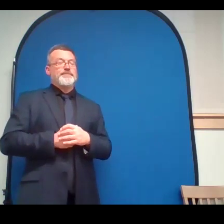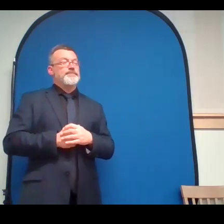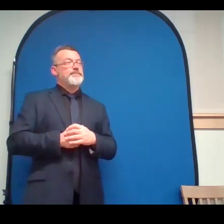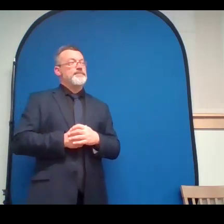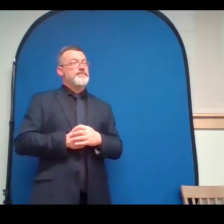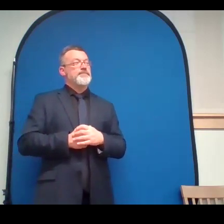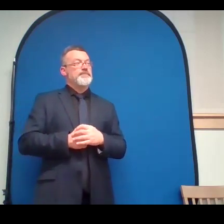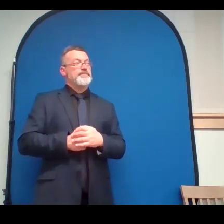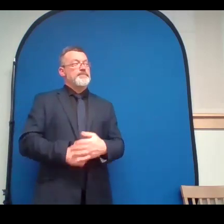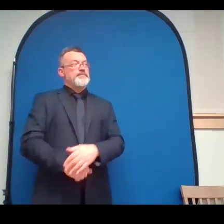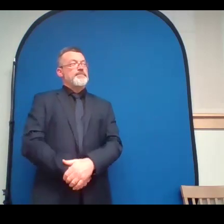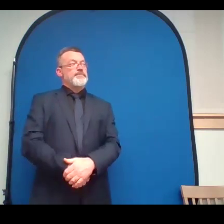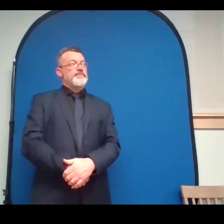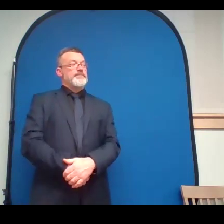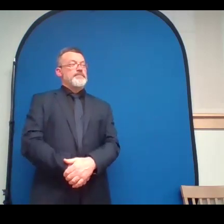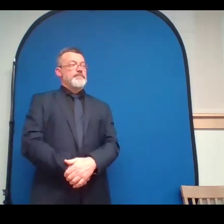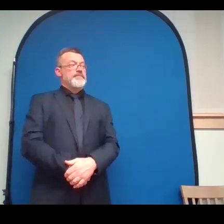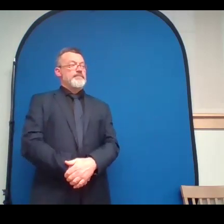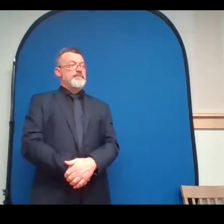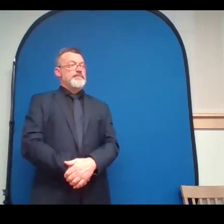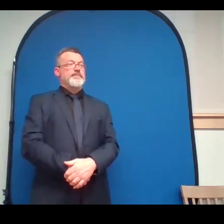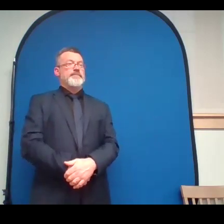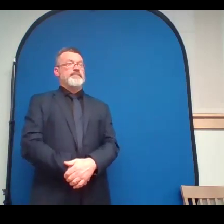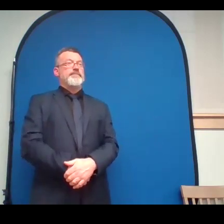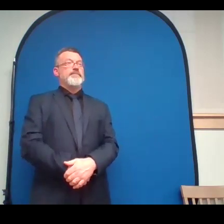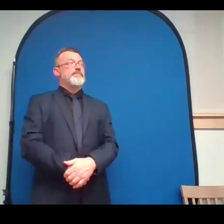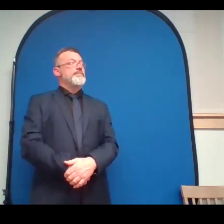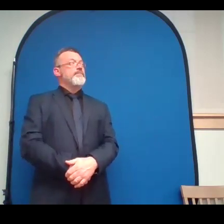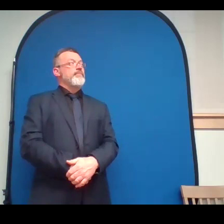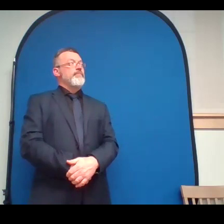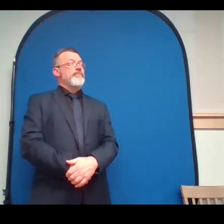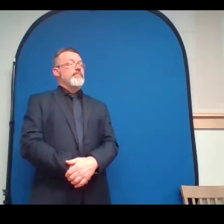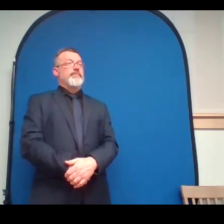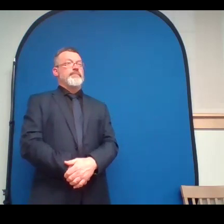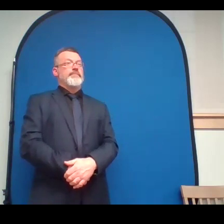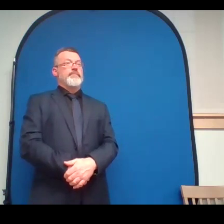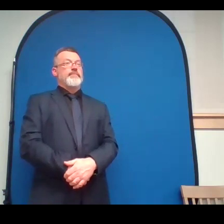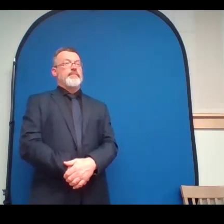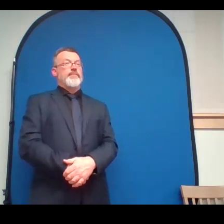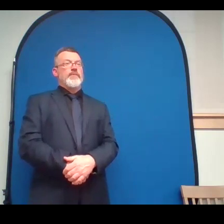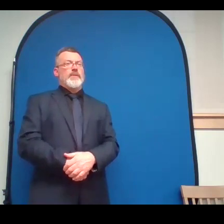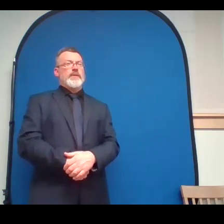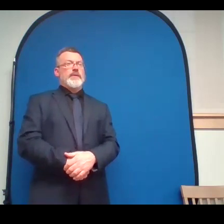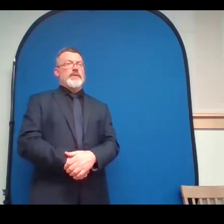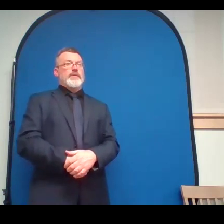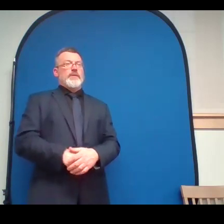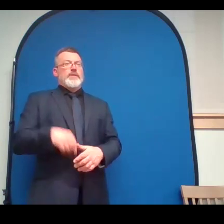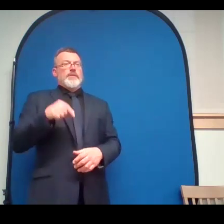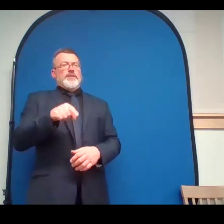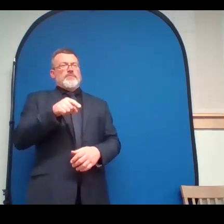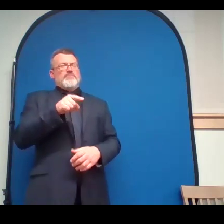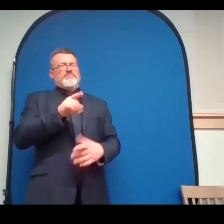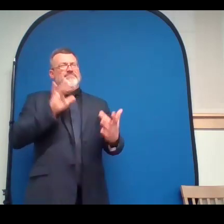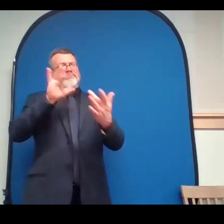So why call Mote to have him call Saginaw